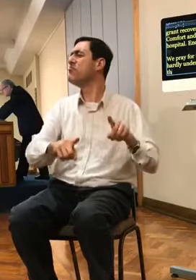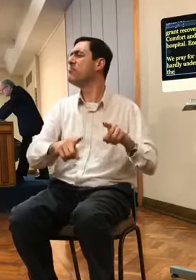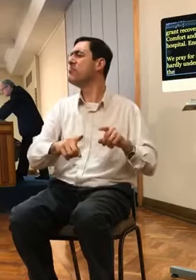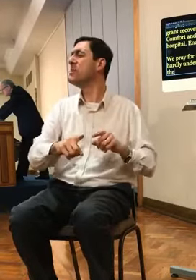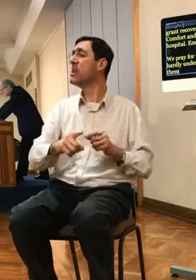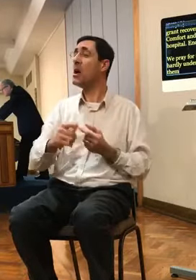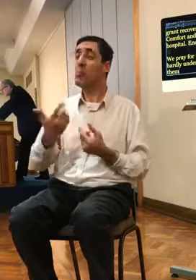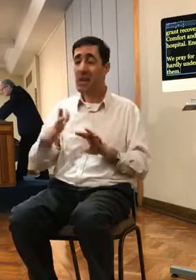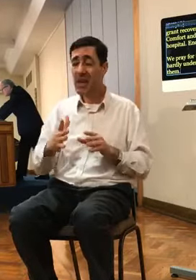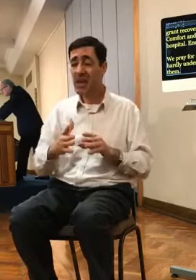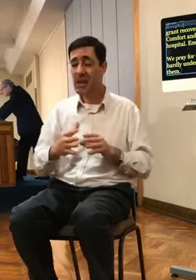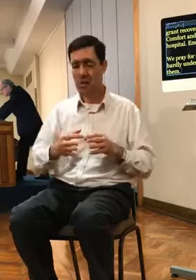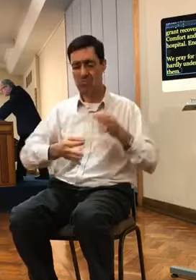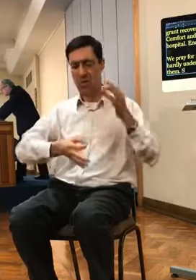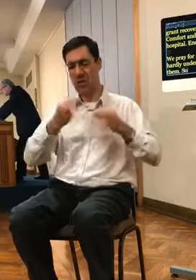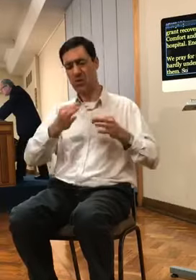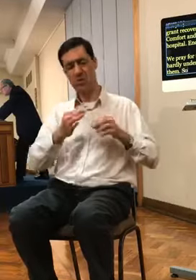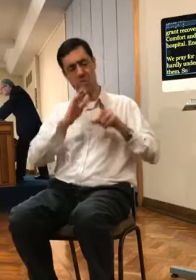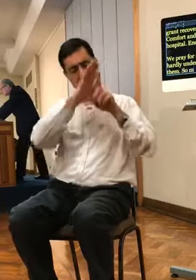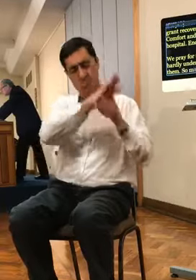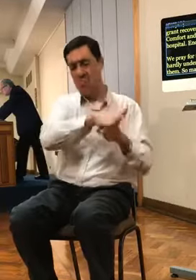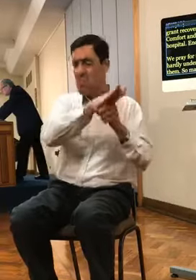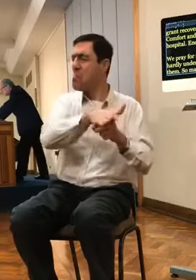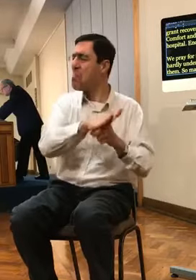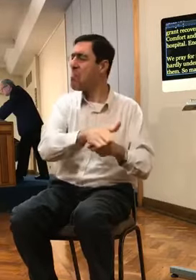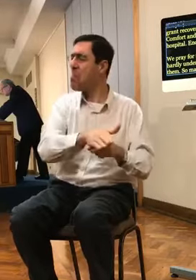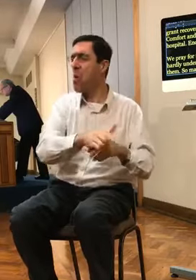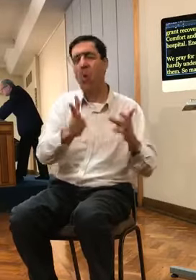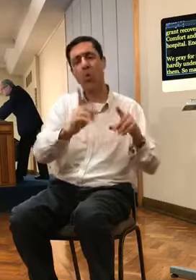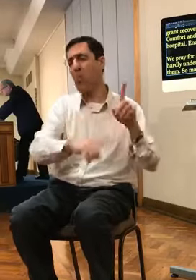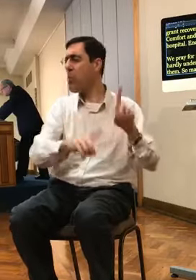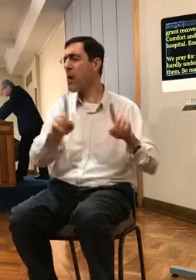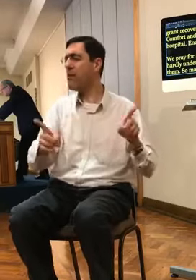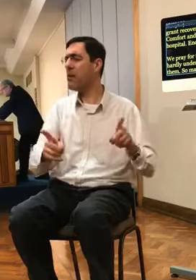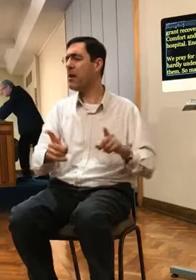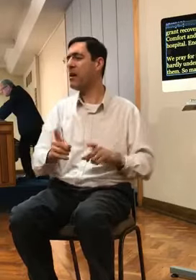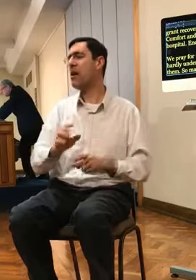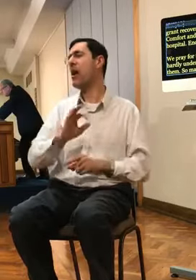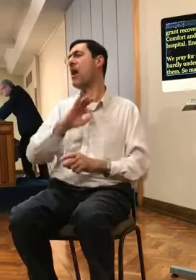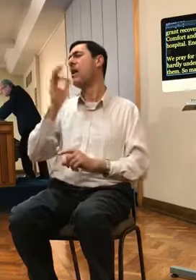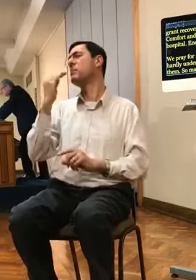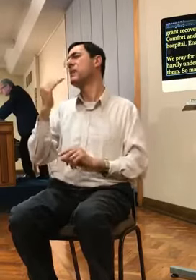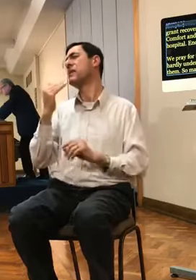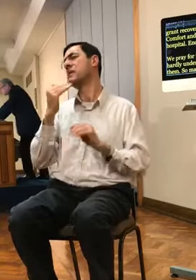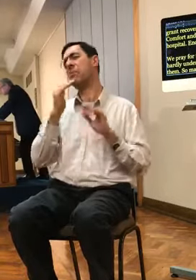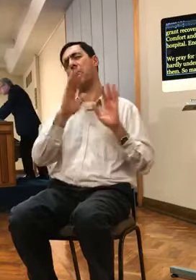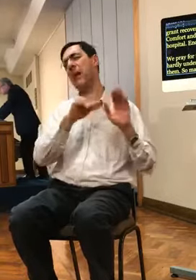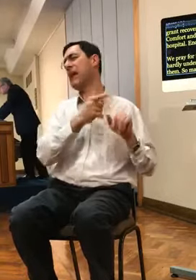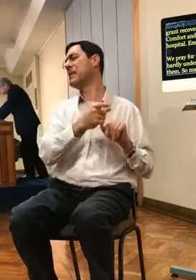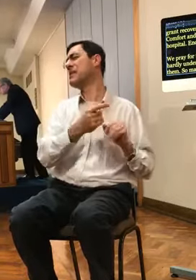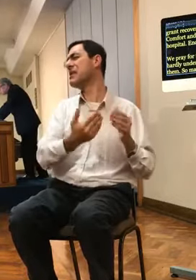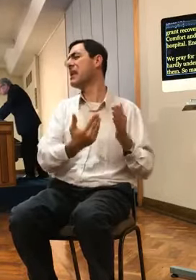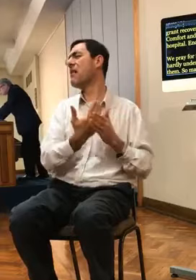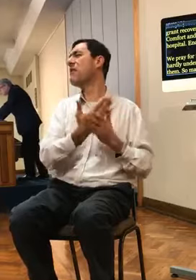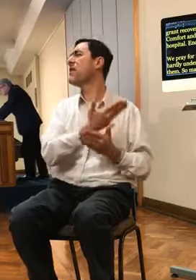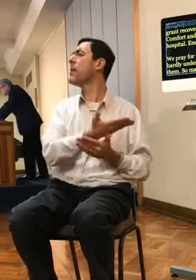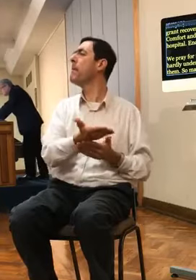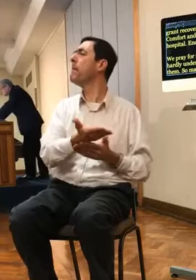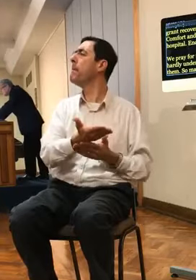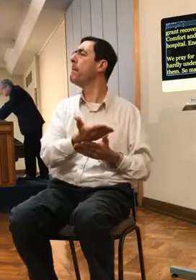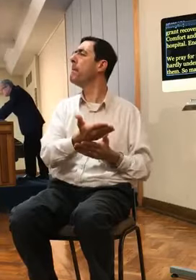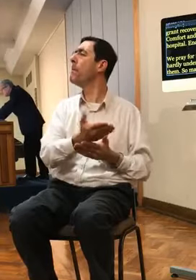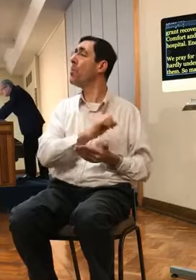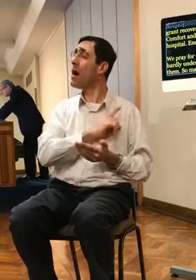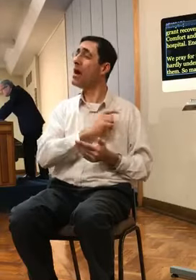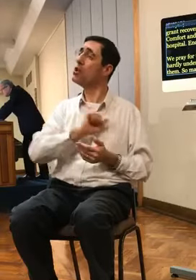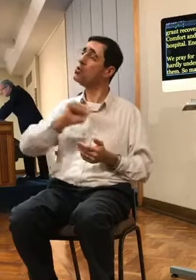oppression. O Lord our God, we pray that thou wilt be pleased to bless and comfort thy persecuted people and